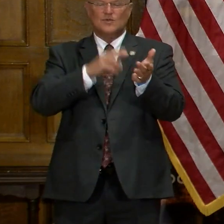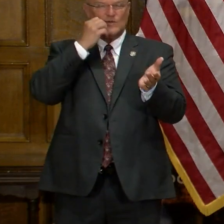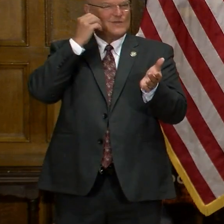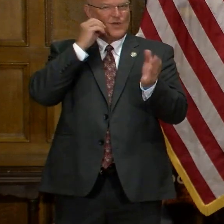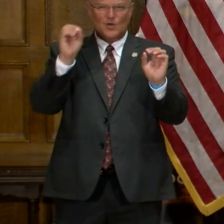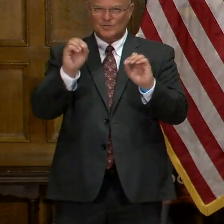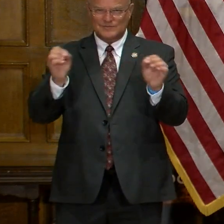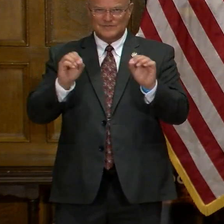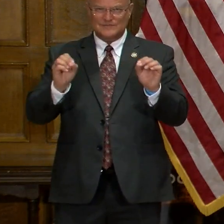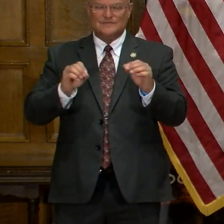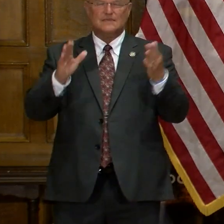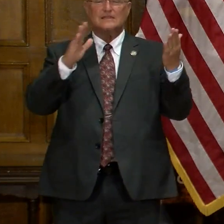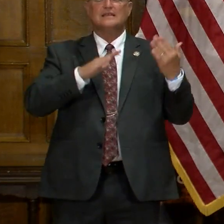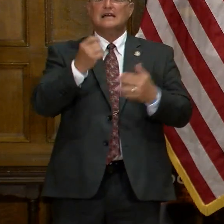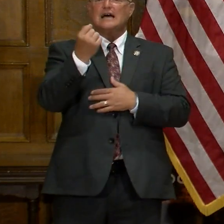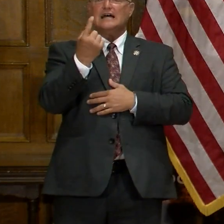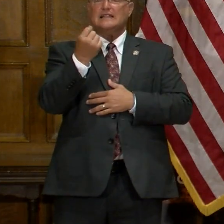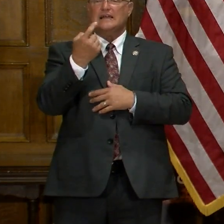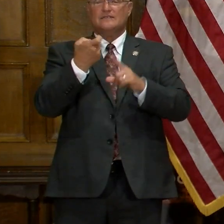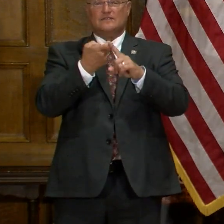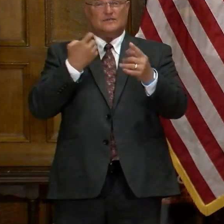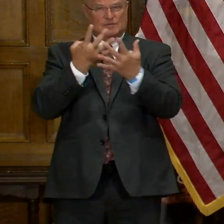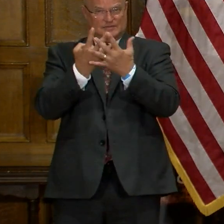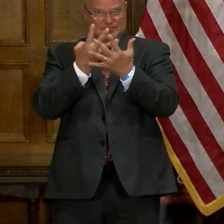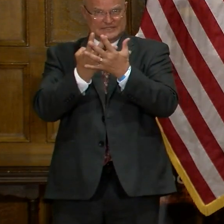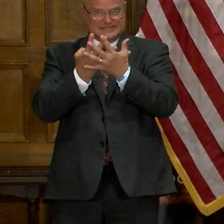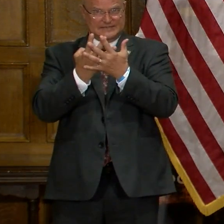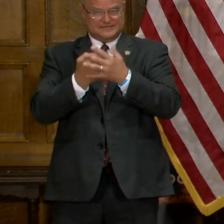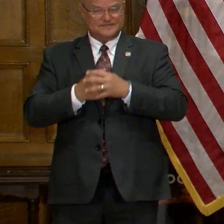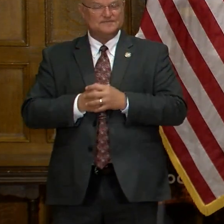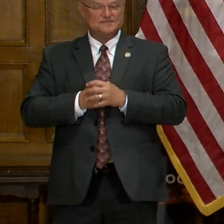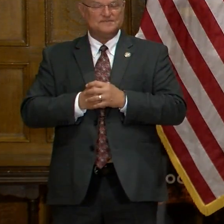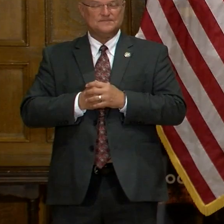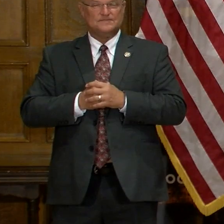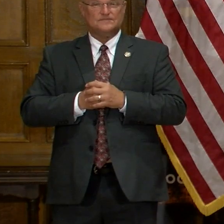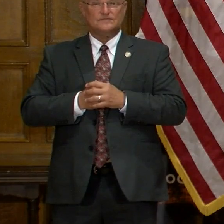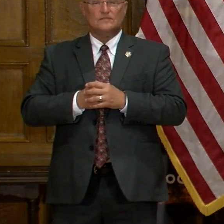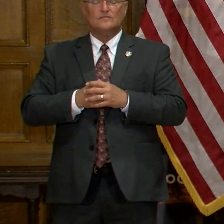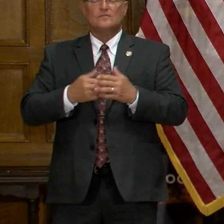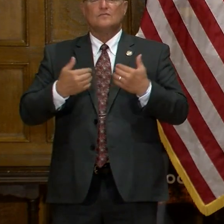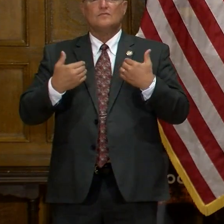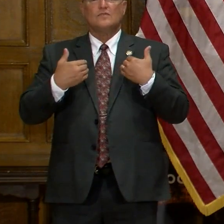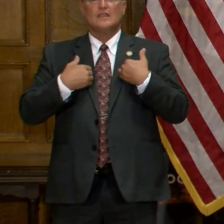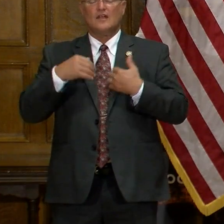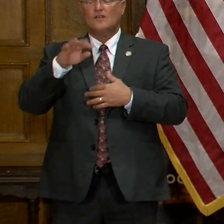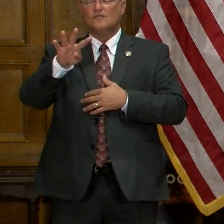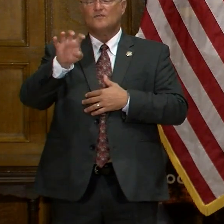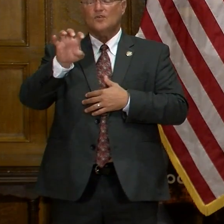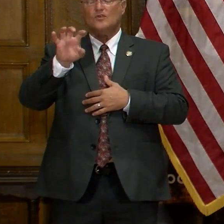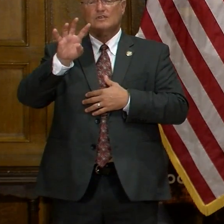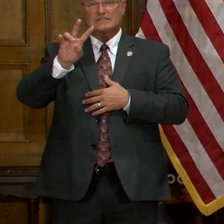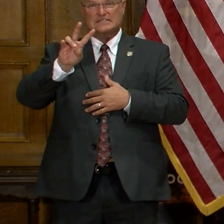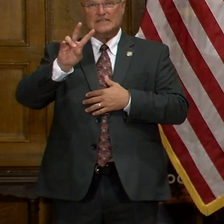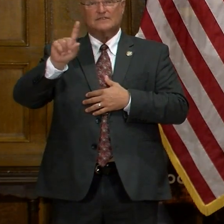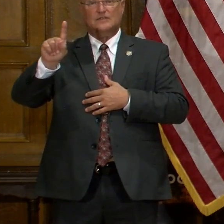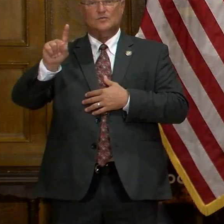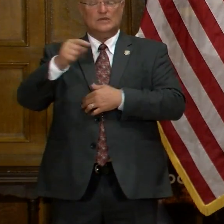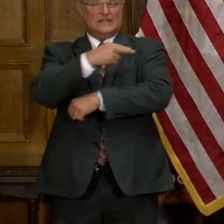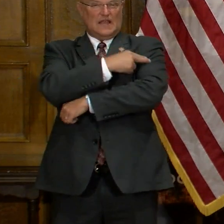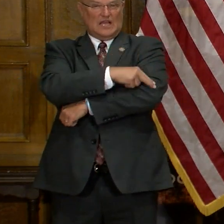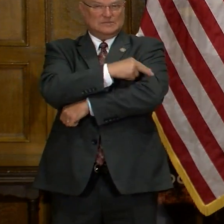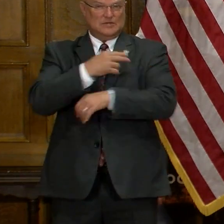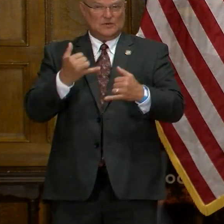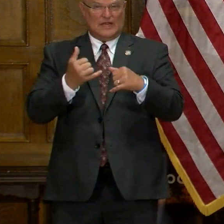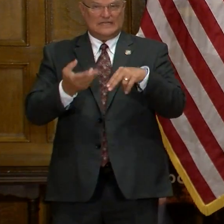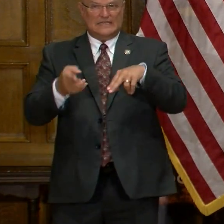home facilities, and 11 correctional cases. We have 471 individuals